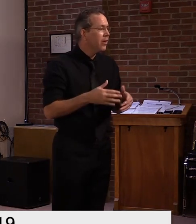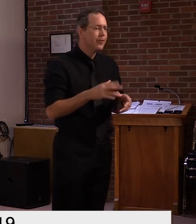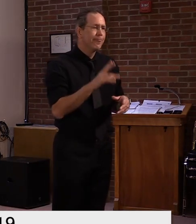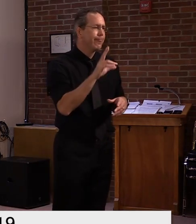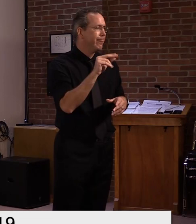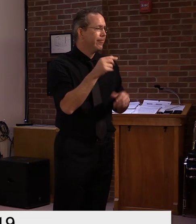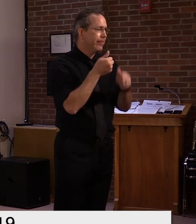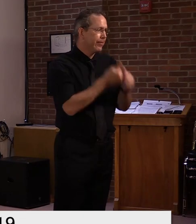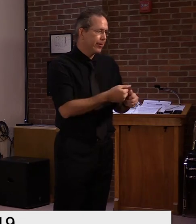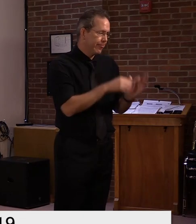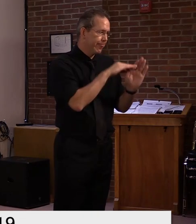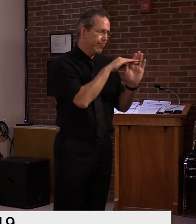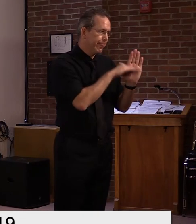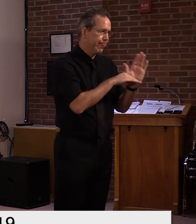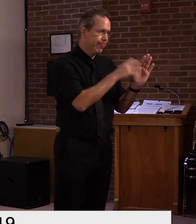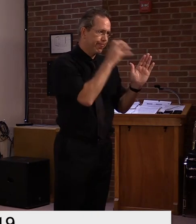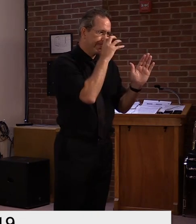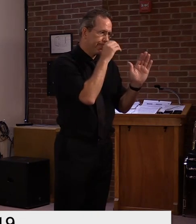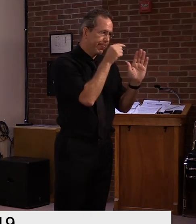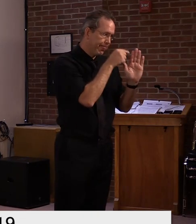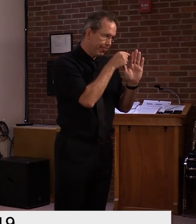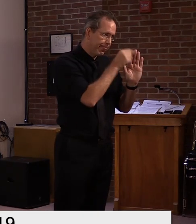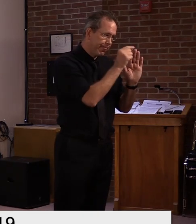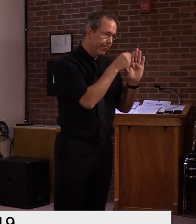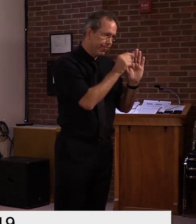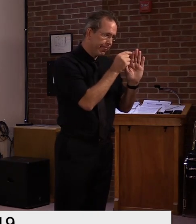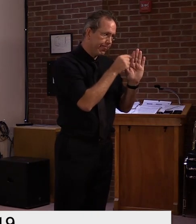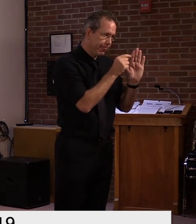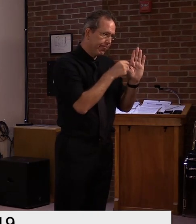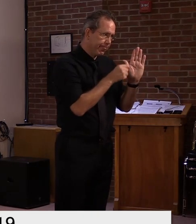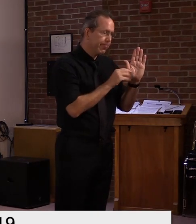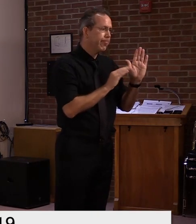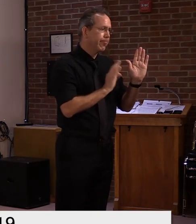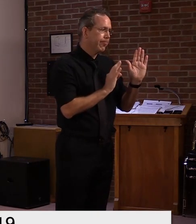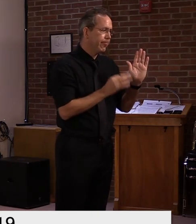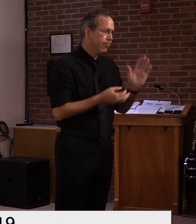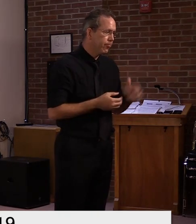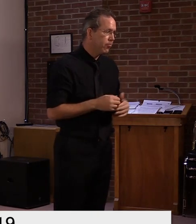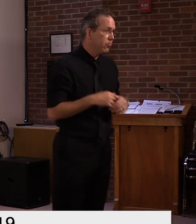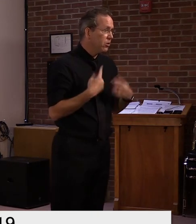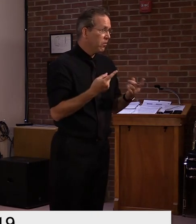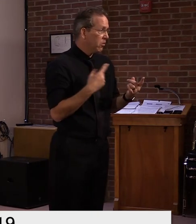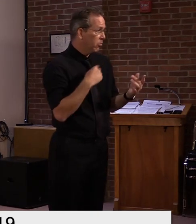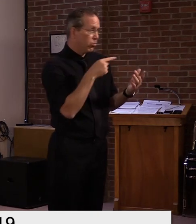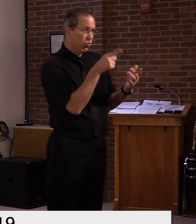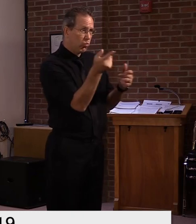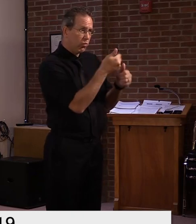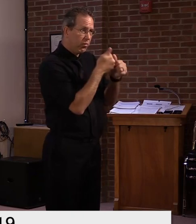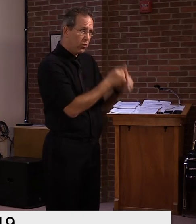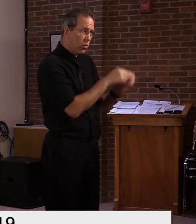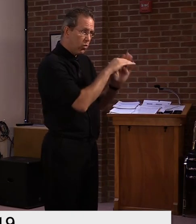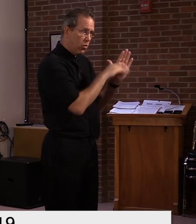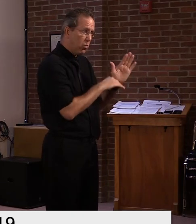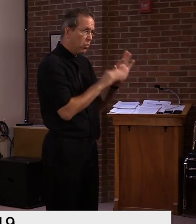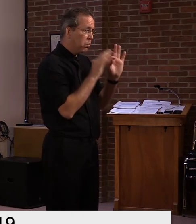requirements, and as we've seen in our system, since the days that we were at the height of the pandemic and